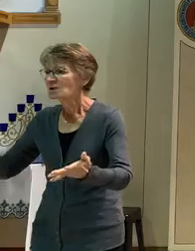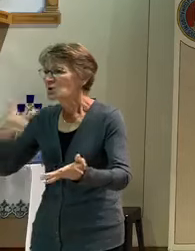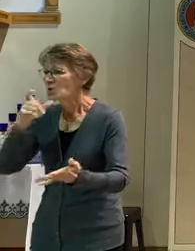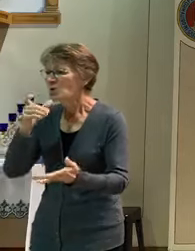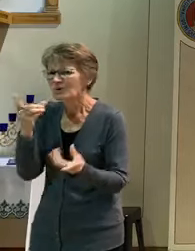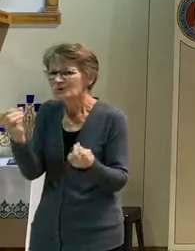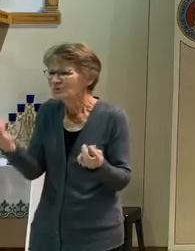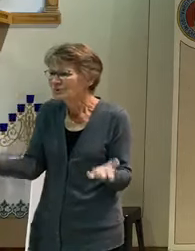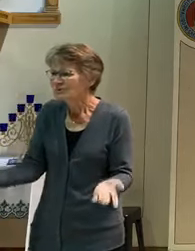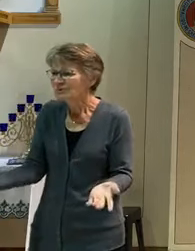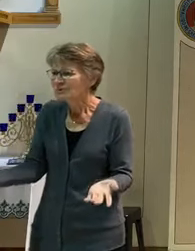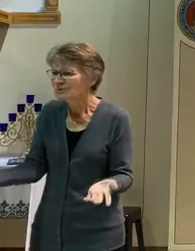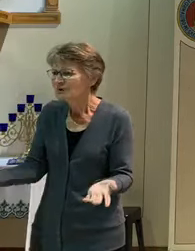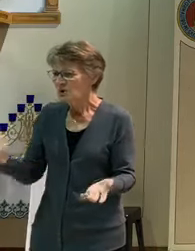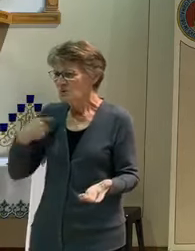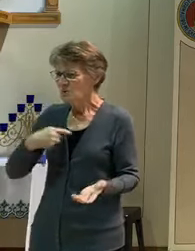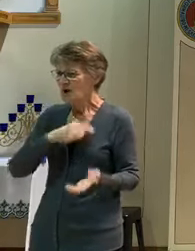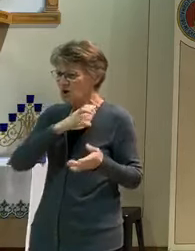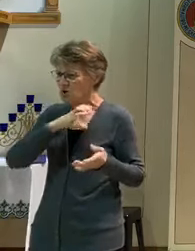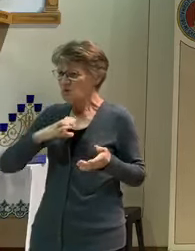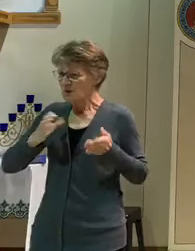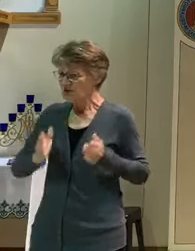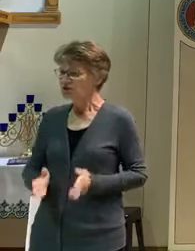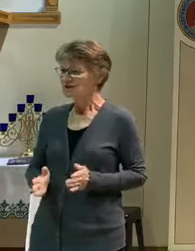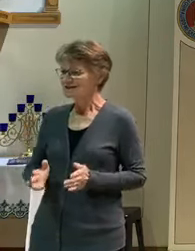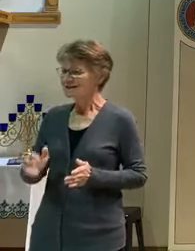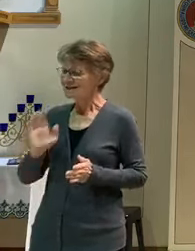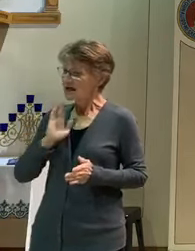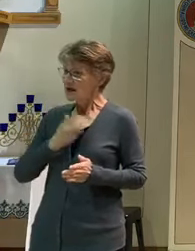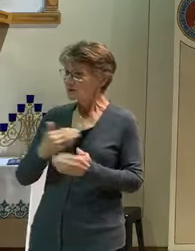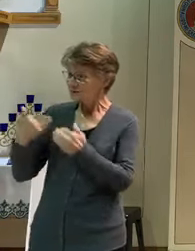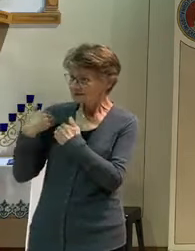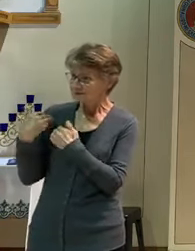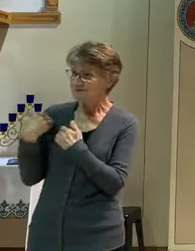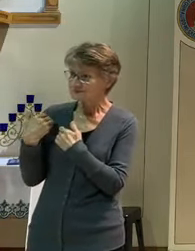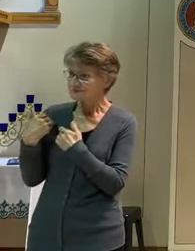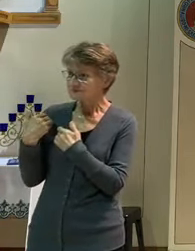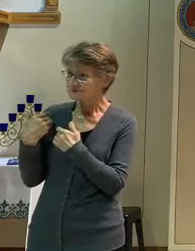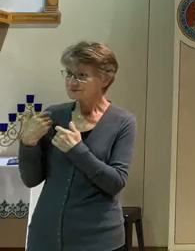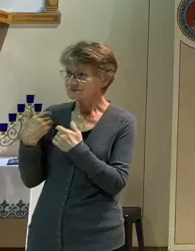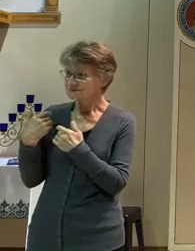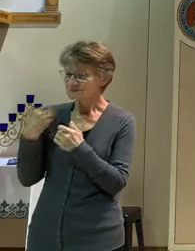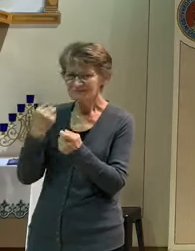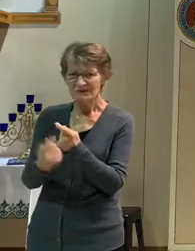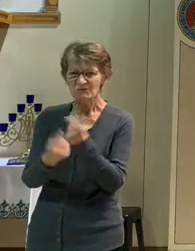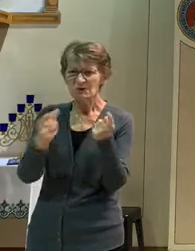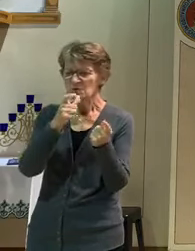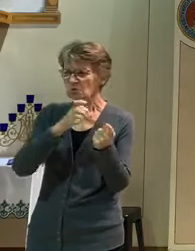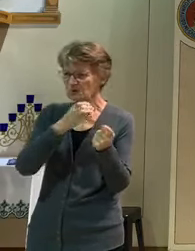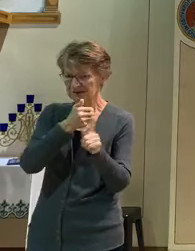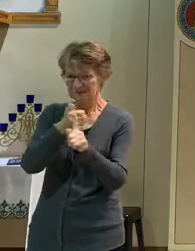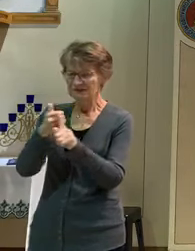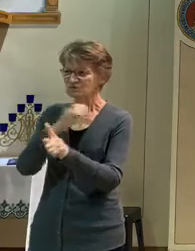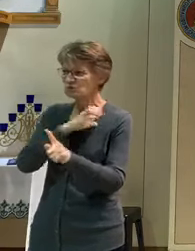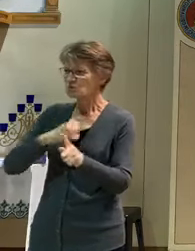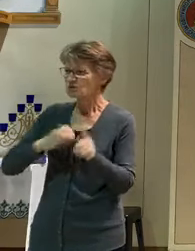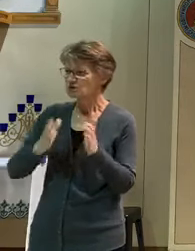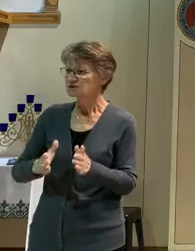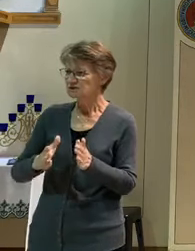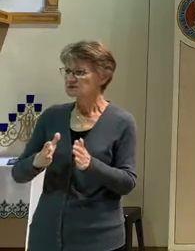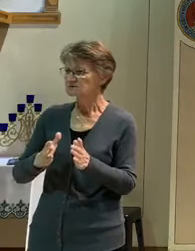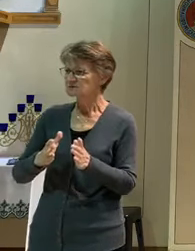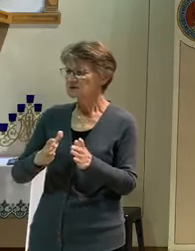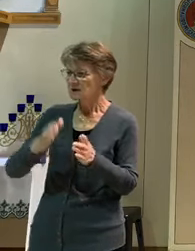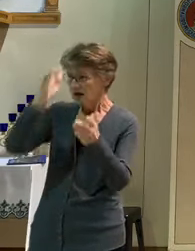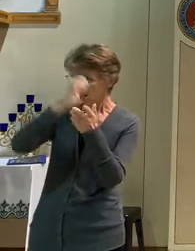all have been hurt by somebody. Could be husbands, wives, children, brothers and sisters. It